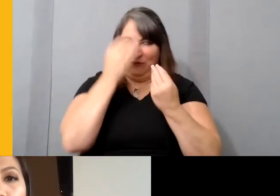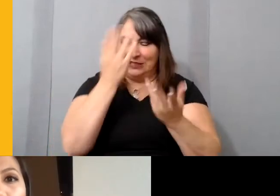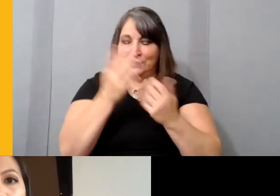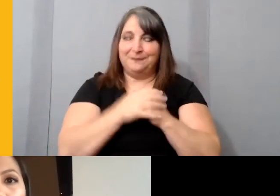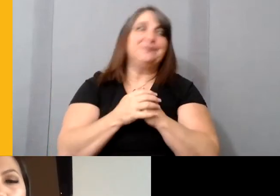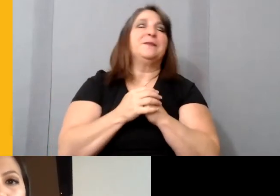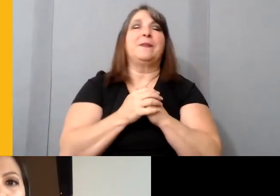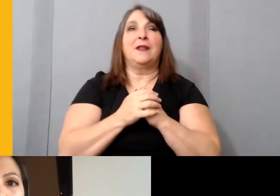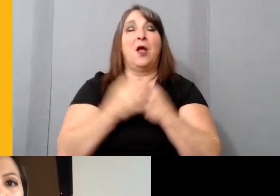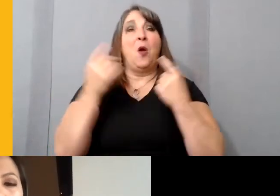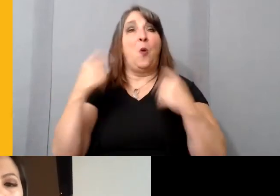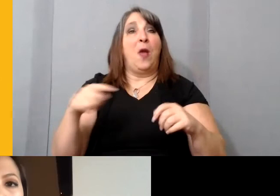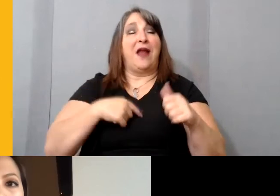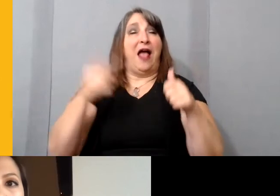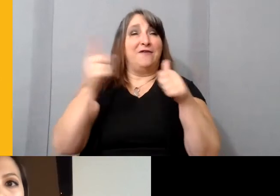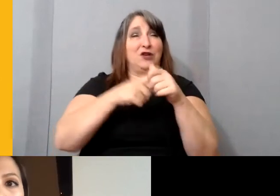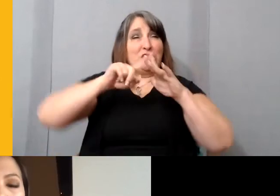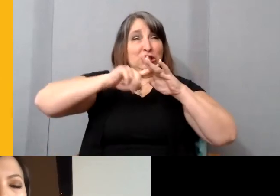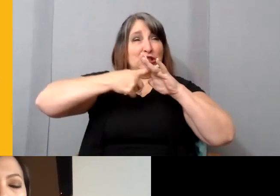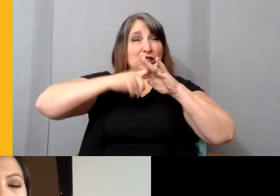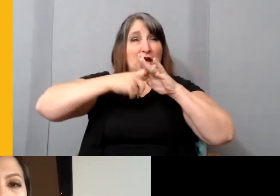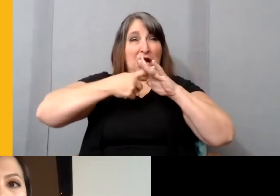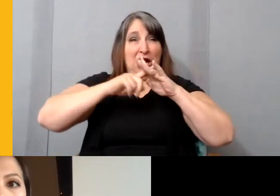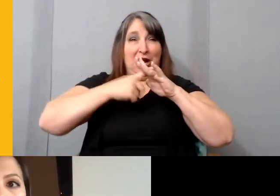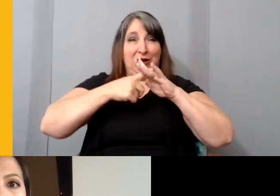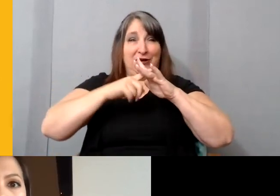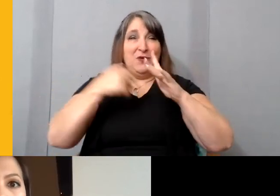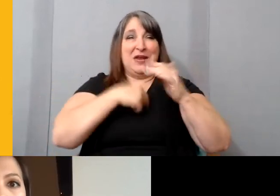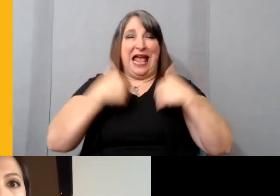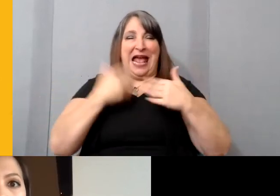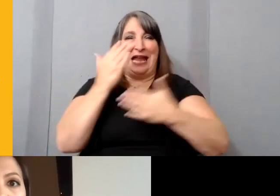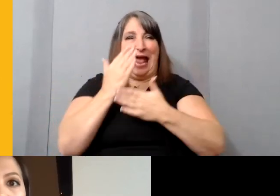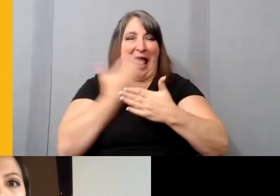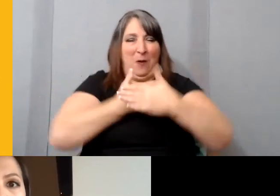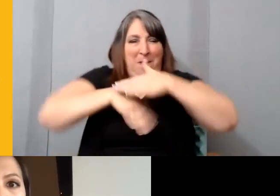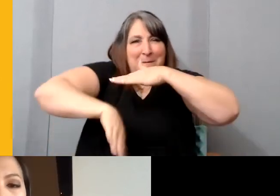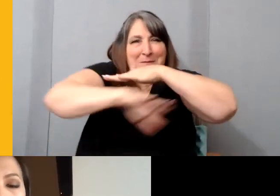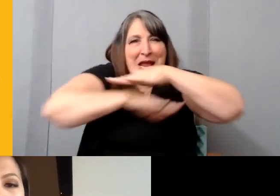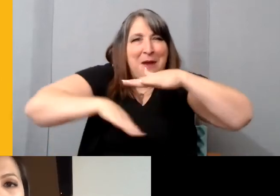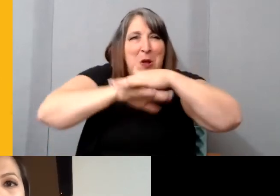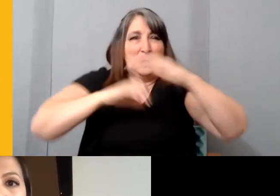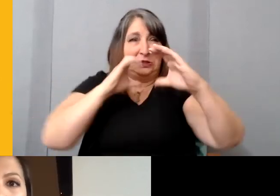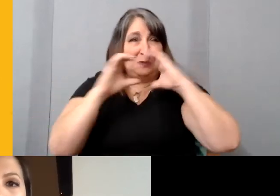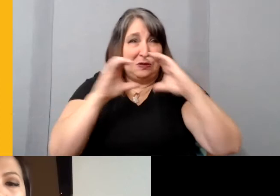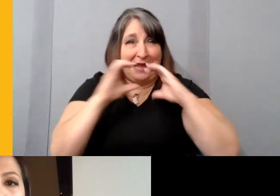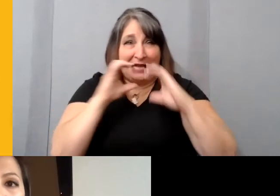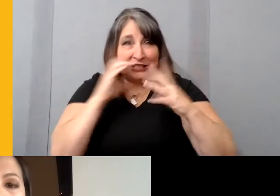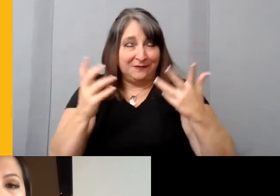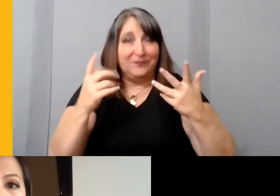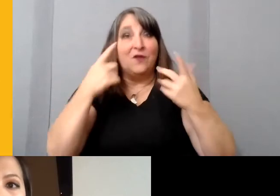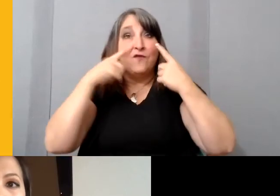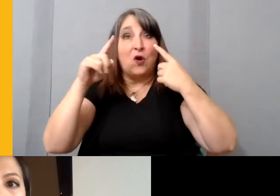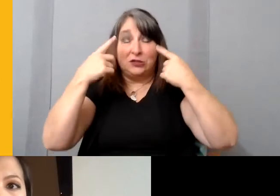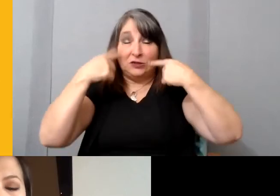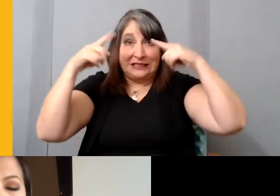So when I first started, we took a look at our bare bones communications capabilities. And what we found was that in order to be successful during